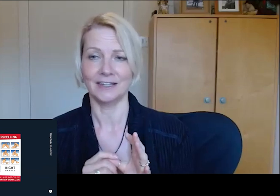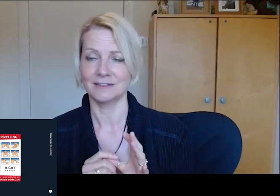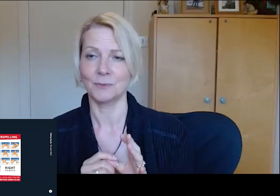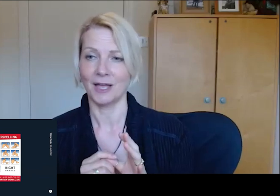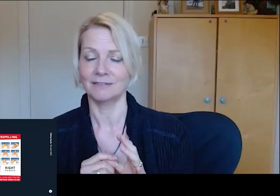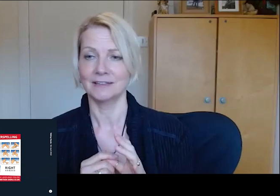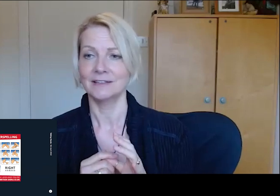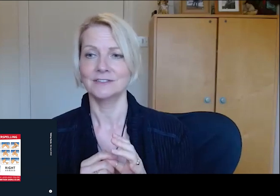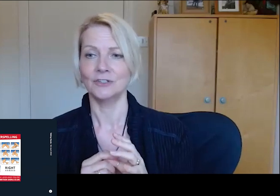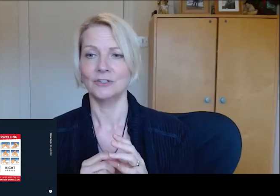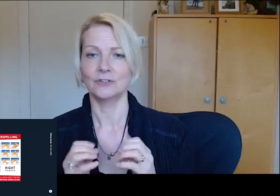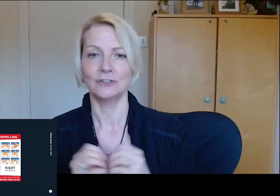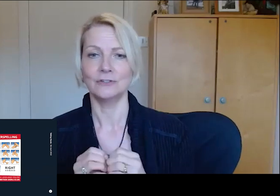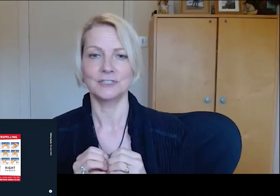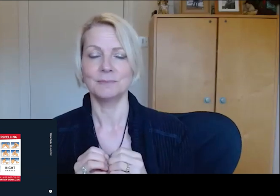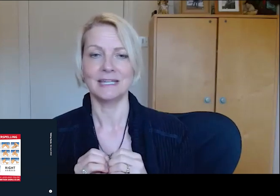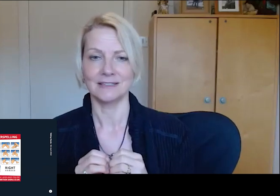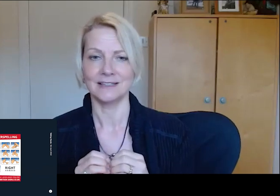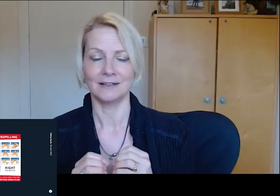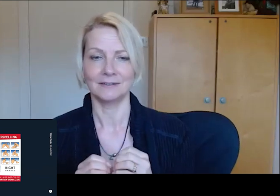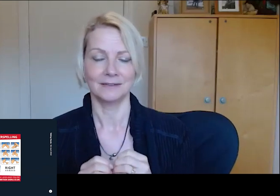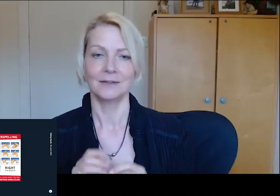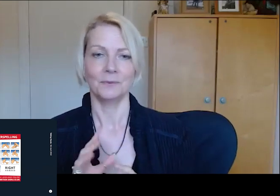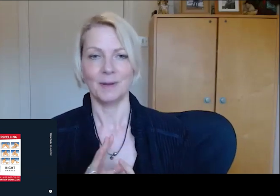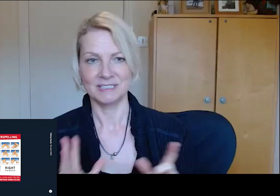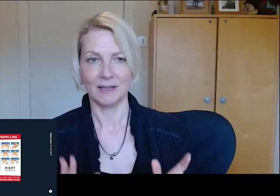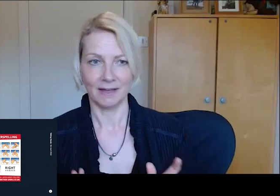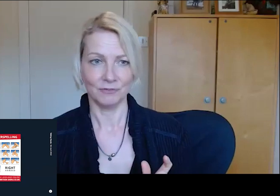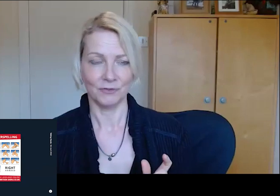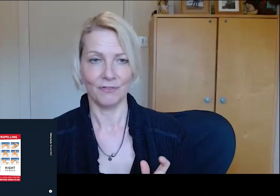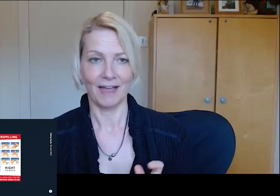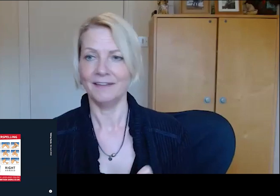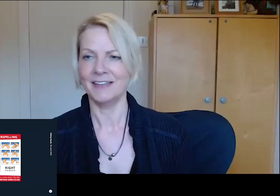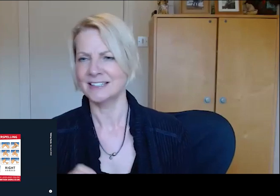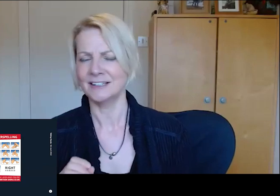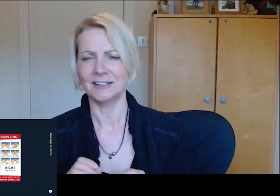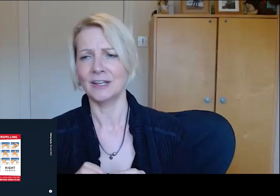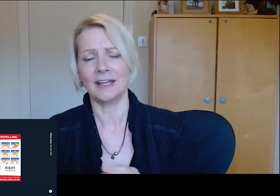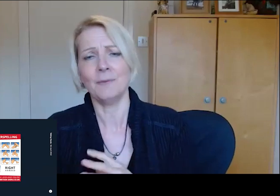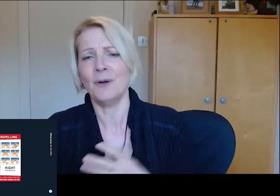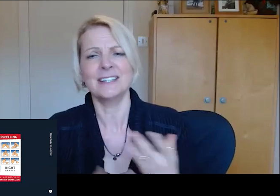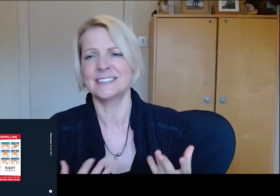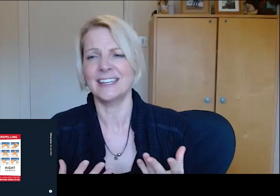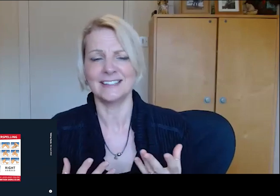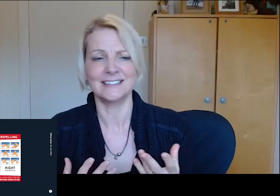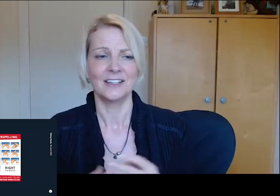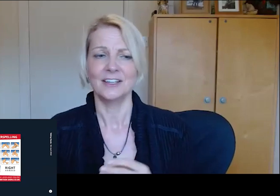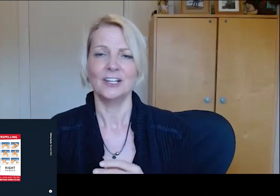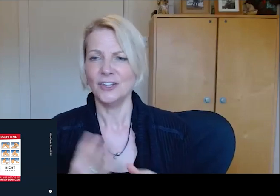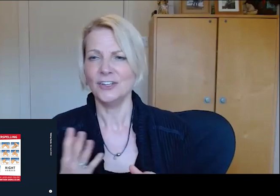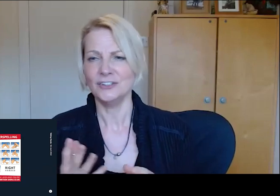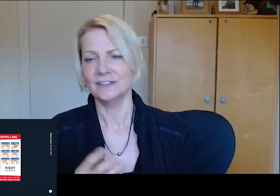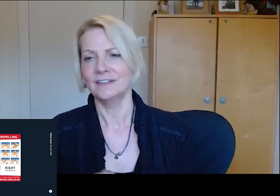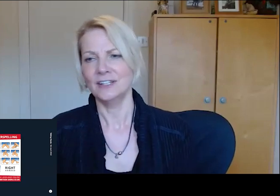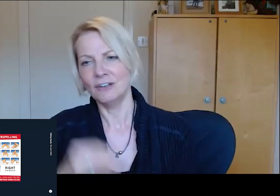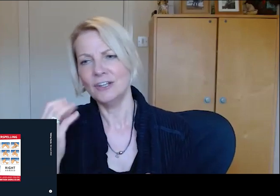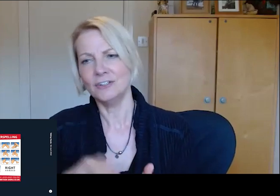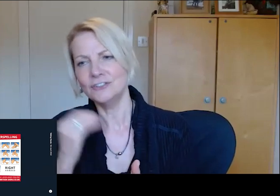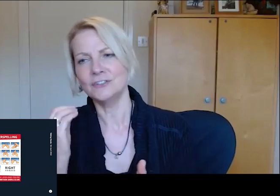as well, so you can use the BSL website for that. And what I'd say is learn to do the